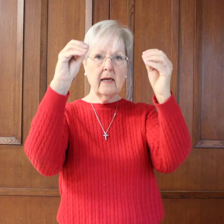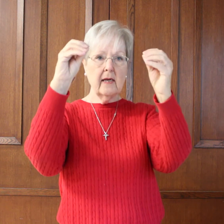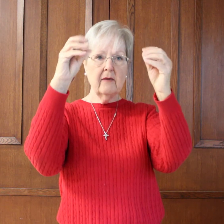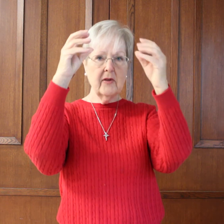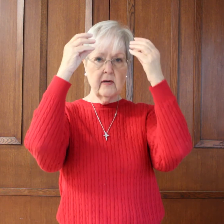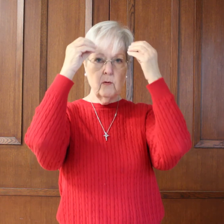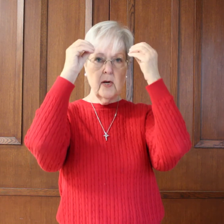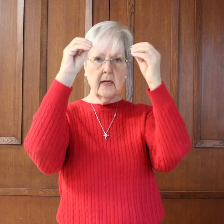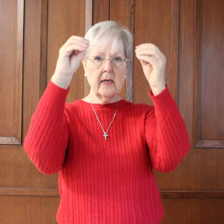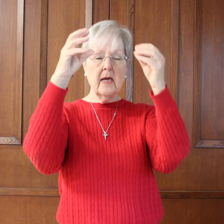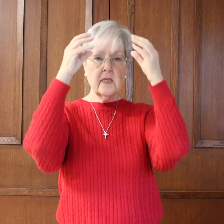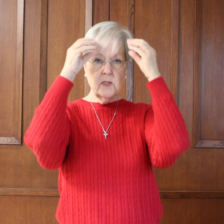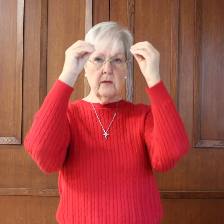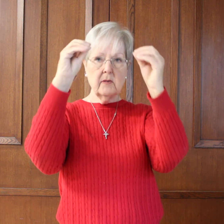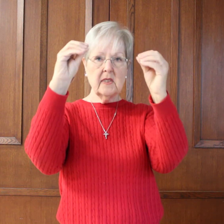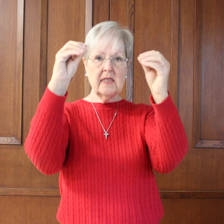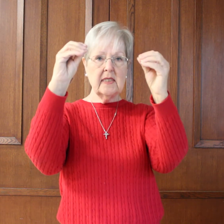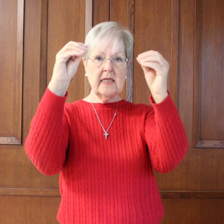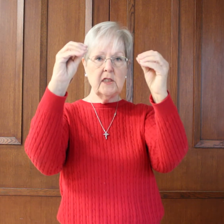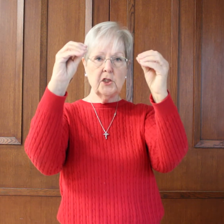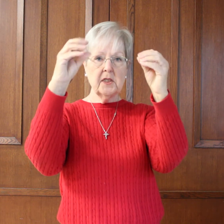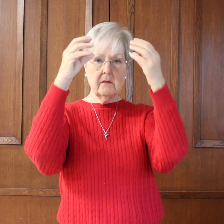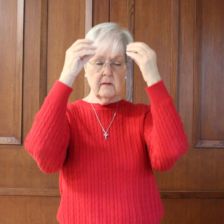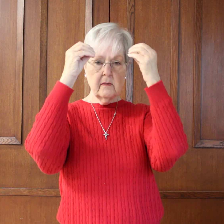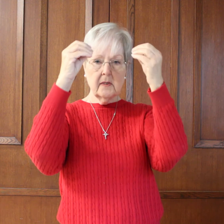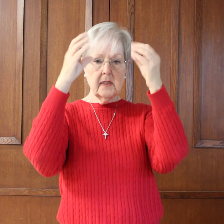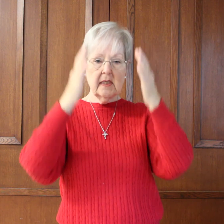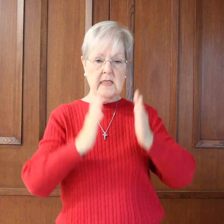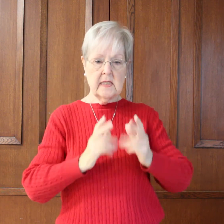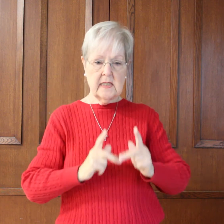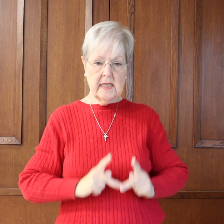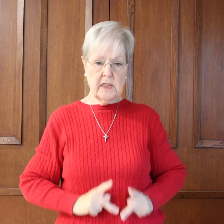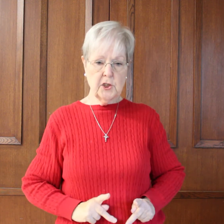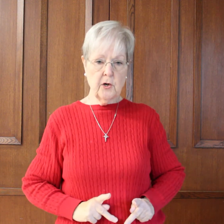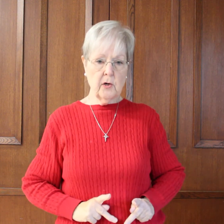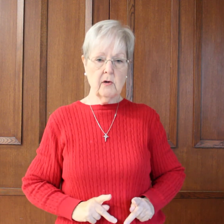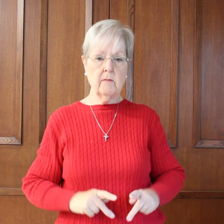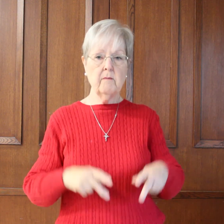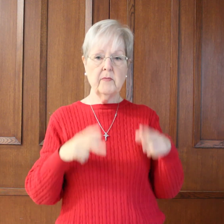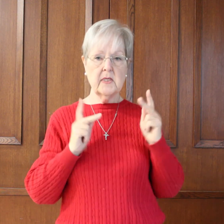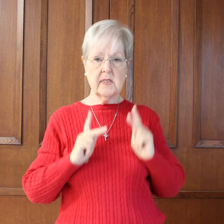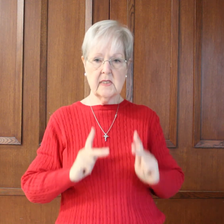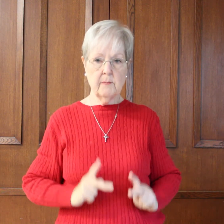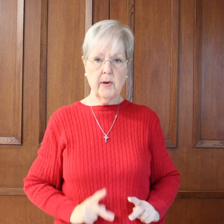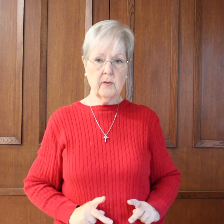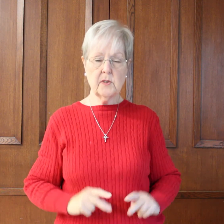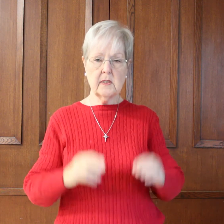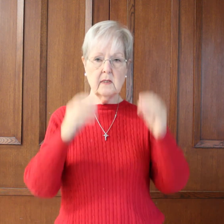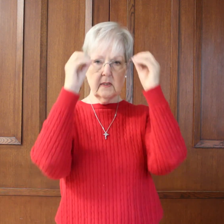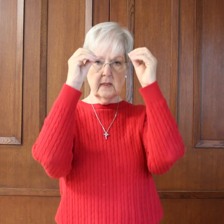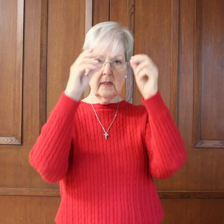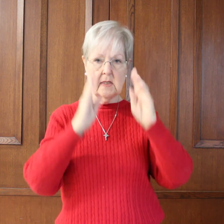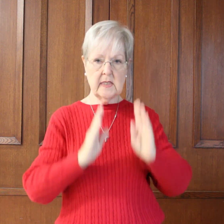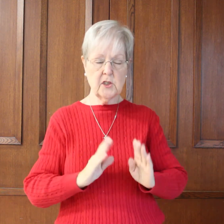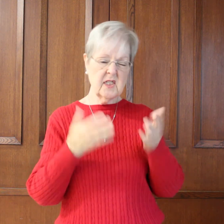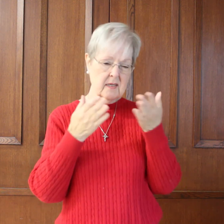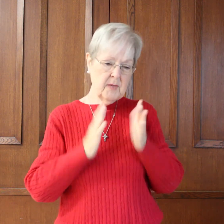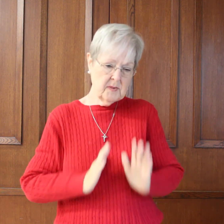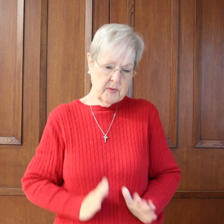and giving it away. So teach, teacher. This is the person, this is the teacher. Sometimes people